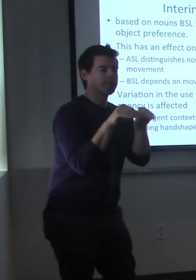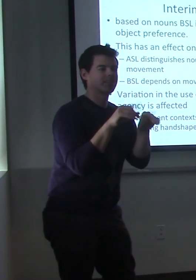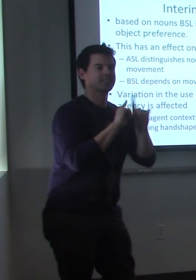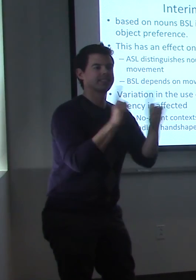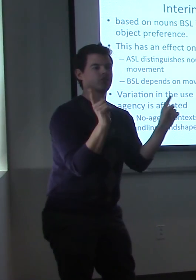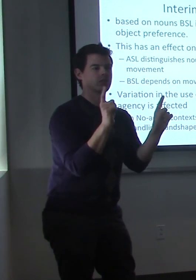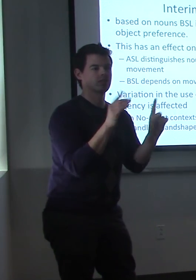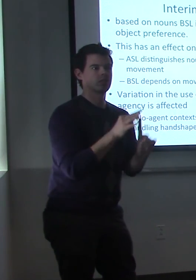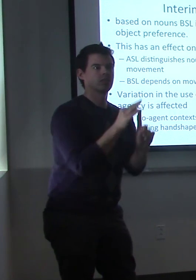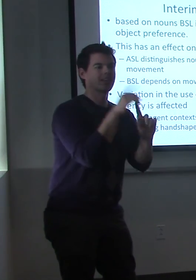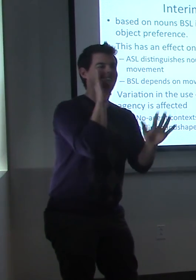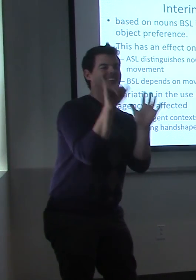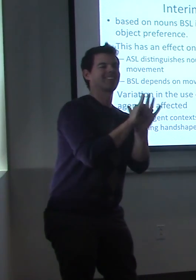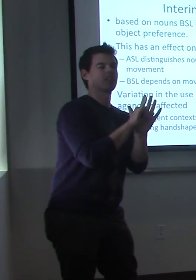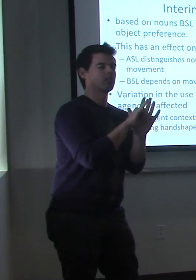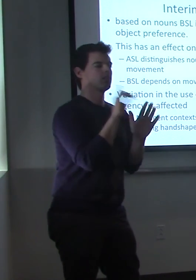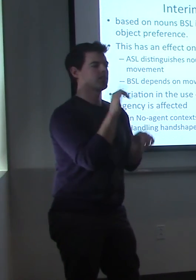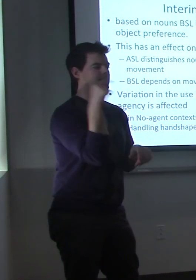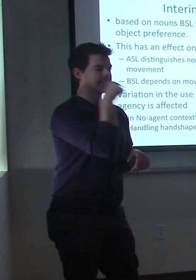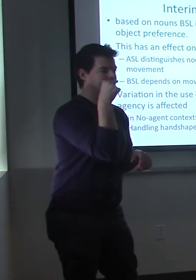in a certain sense.